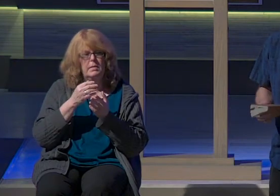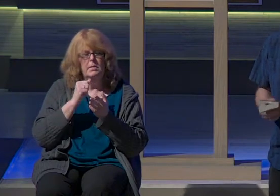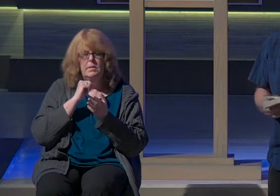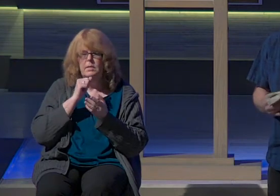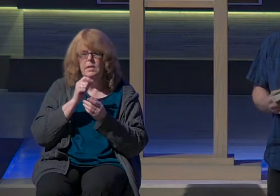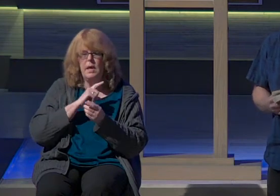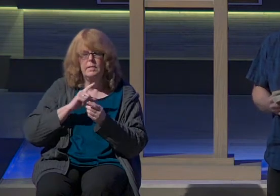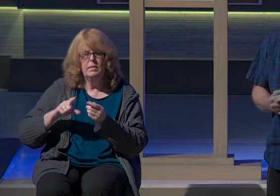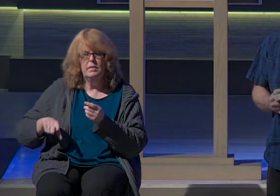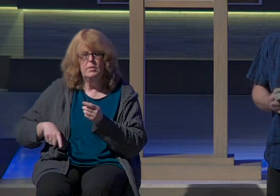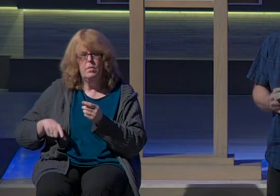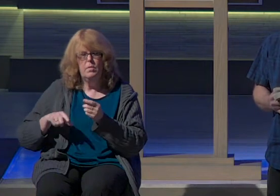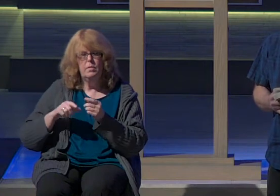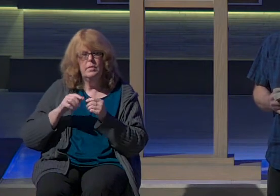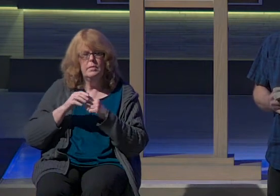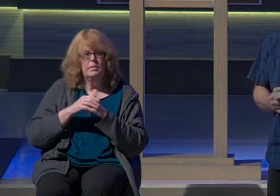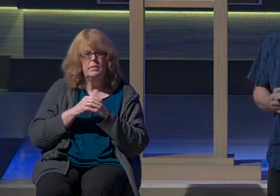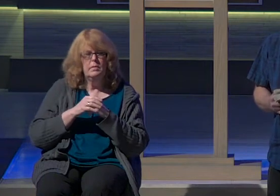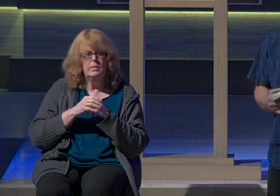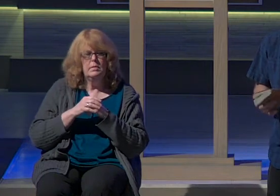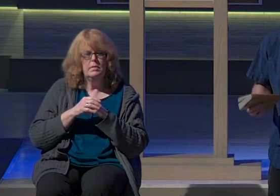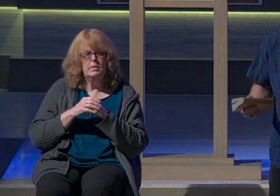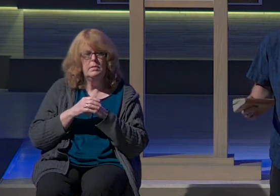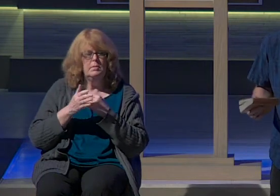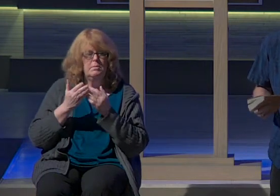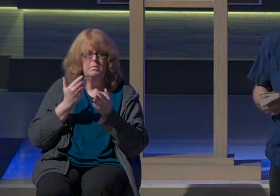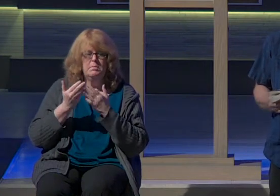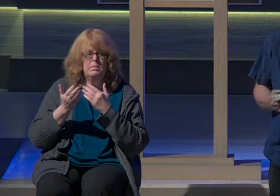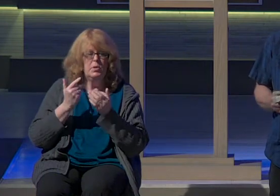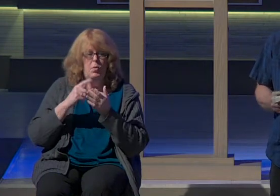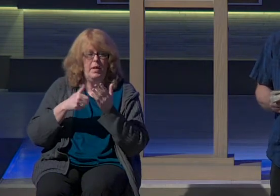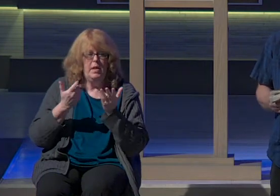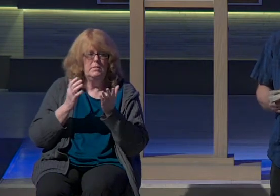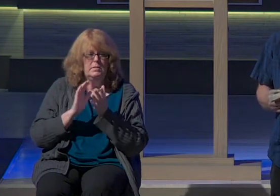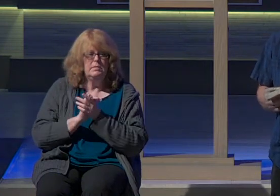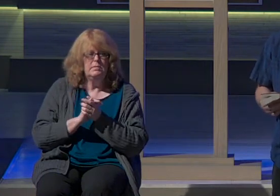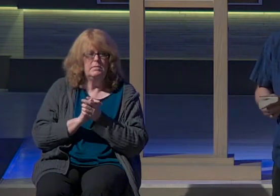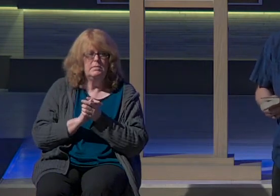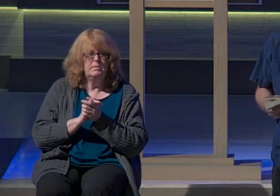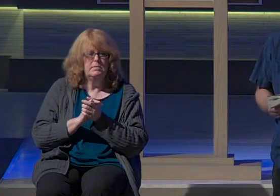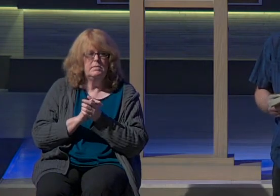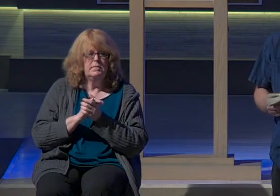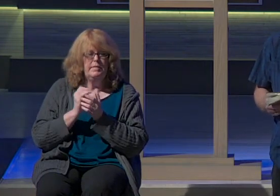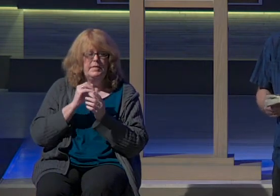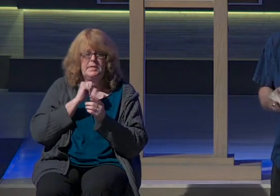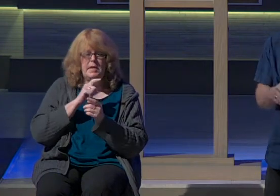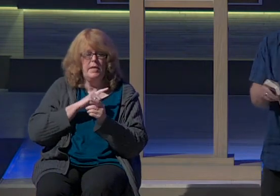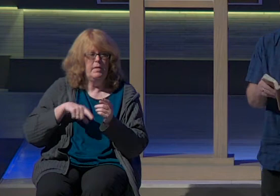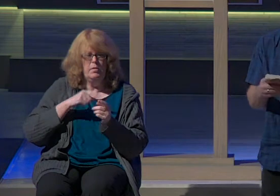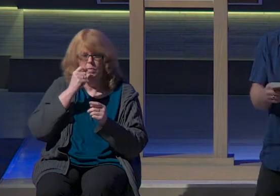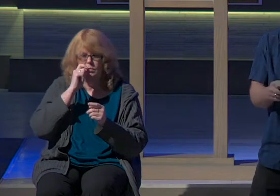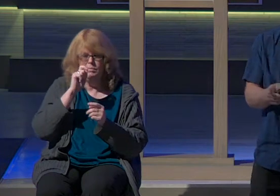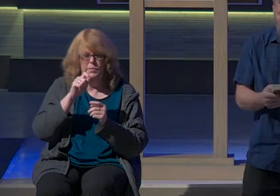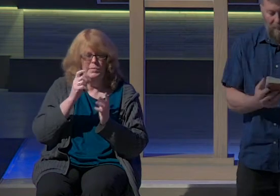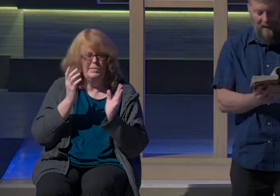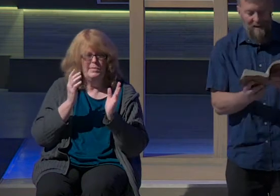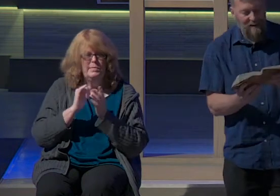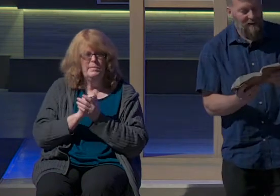the Lord, it doesn't matter what else. It's not the Lord. That's the point.